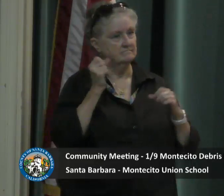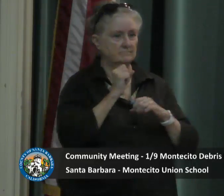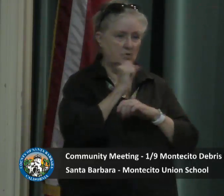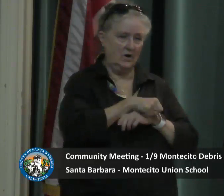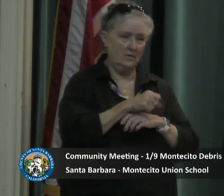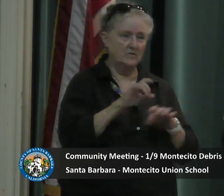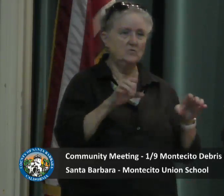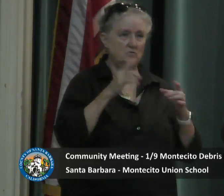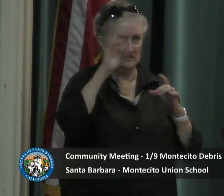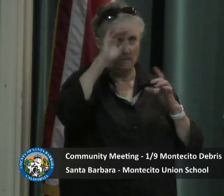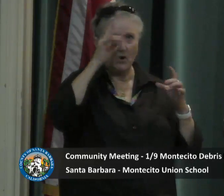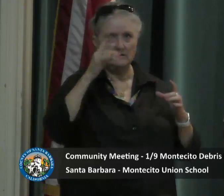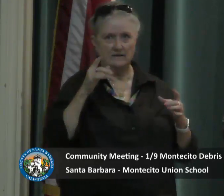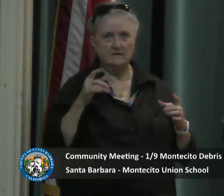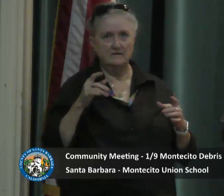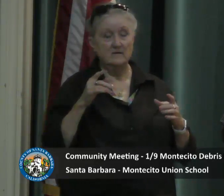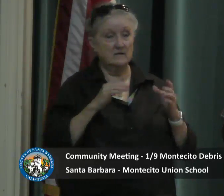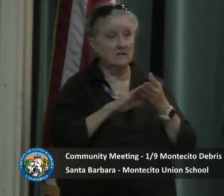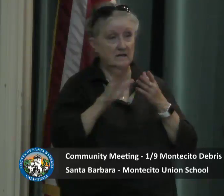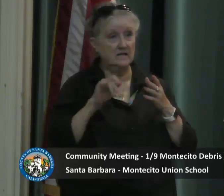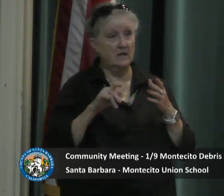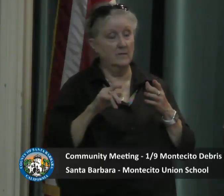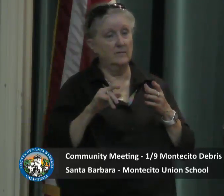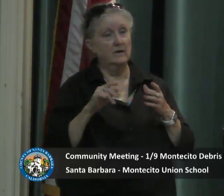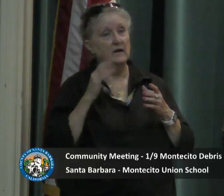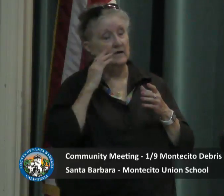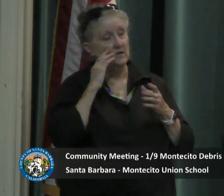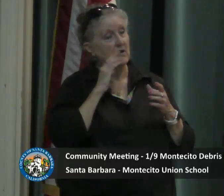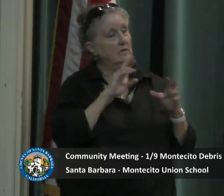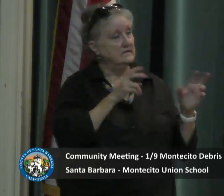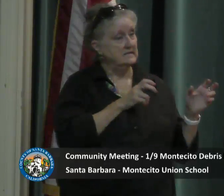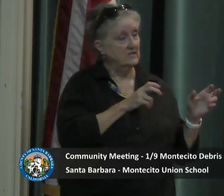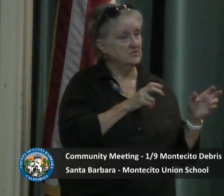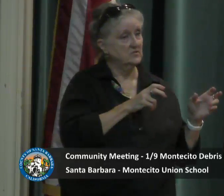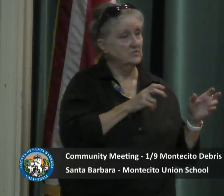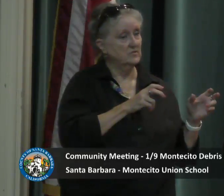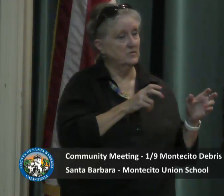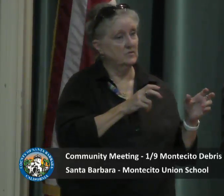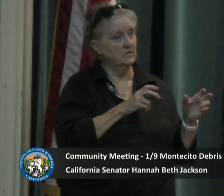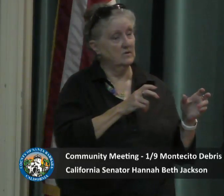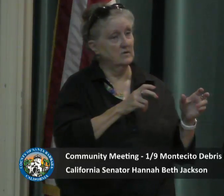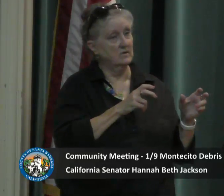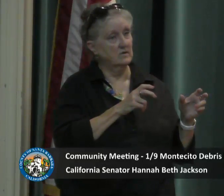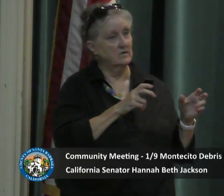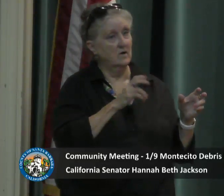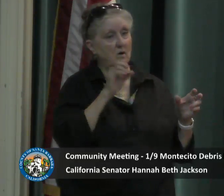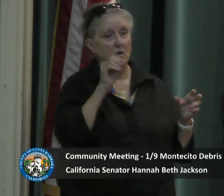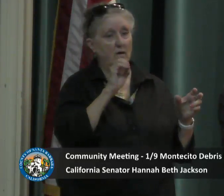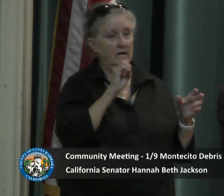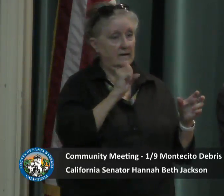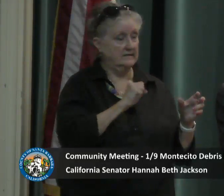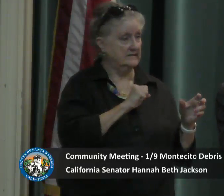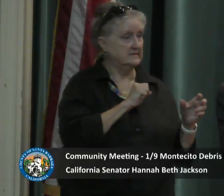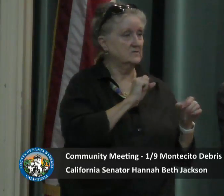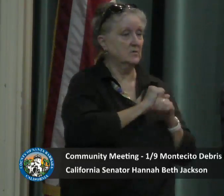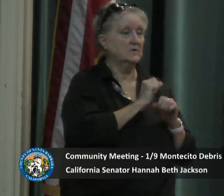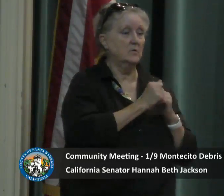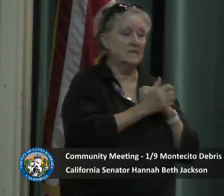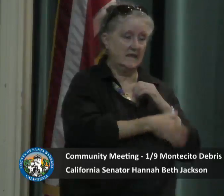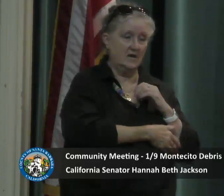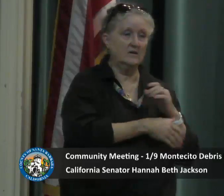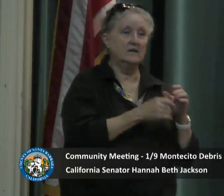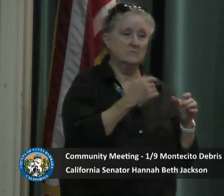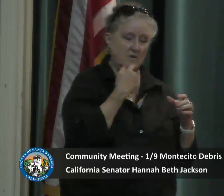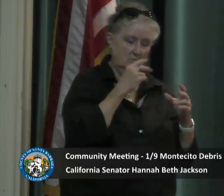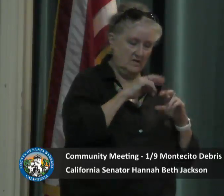so smartly. So the cleanup and debris I know is an issue. The OES is working with the county. As mentioned, we